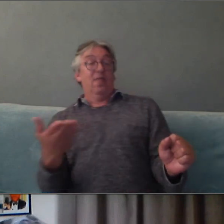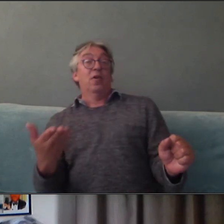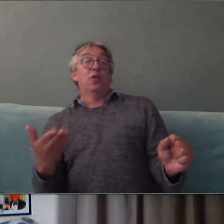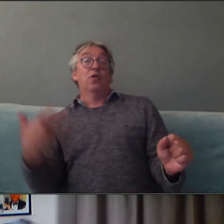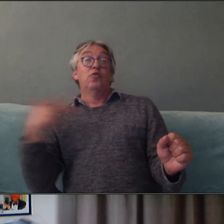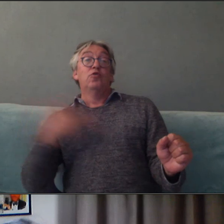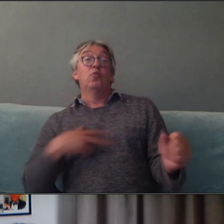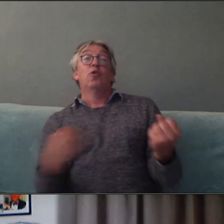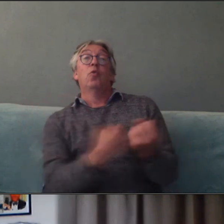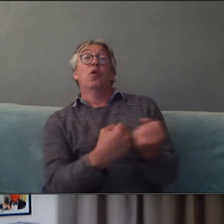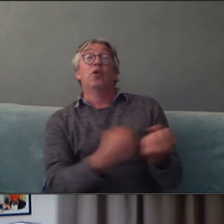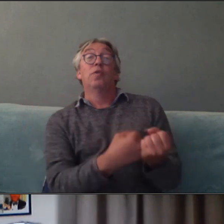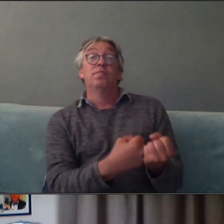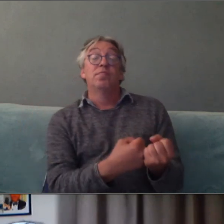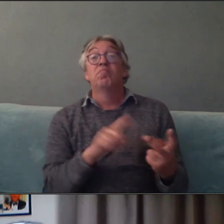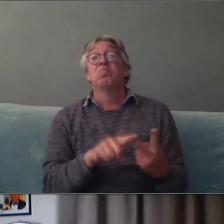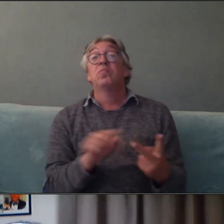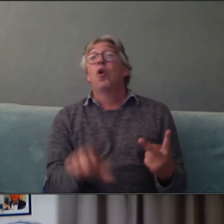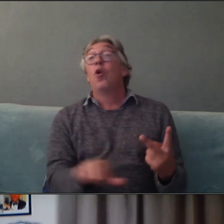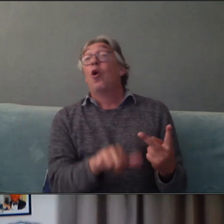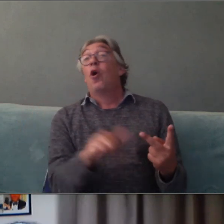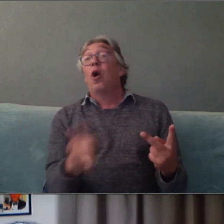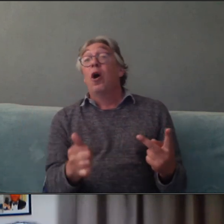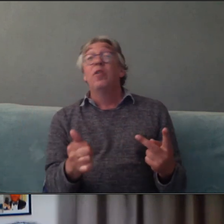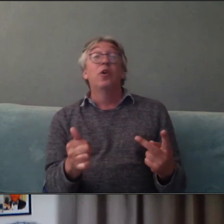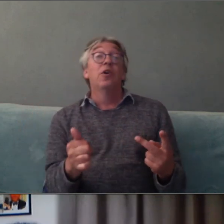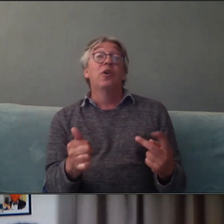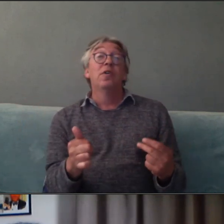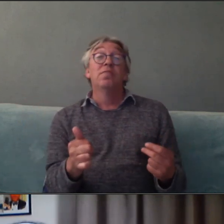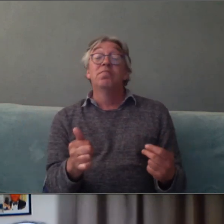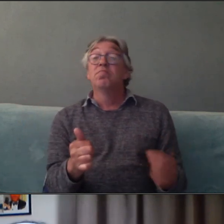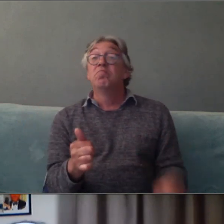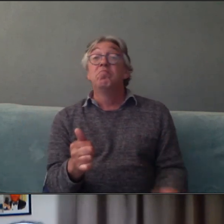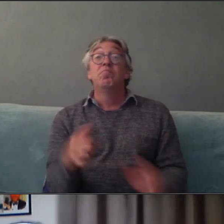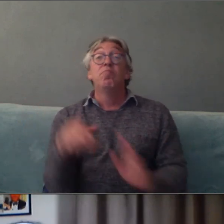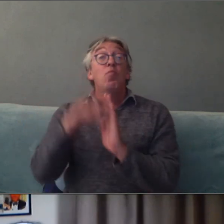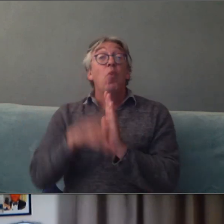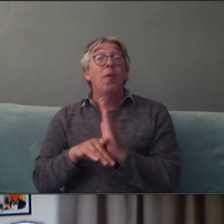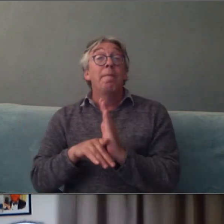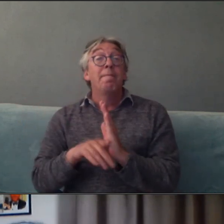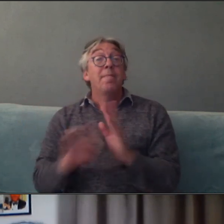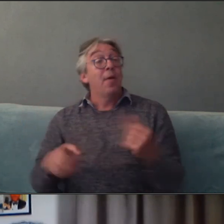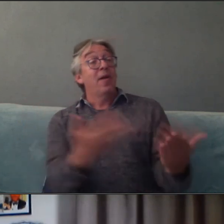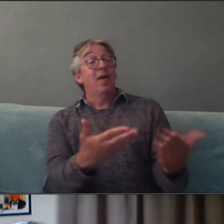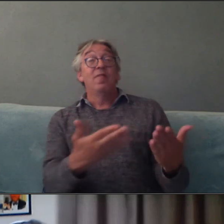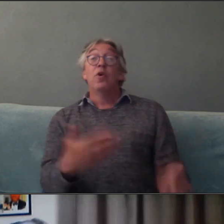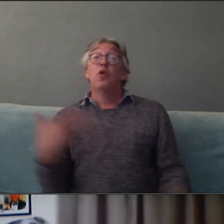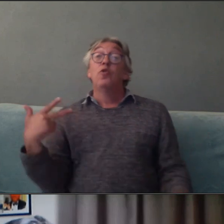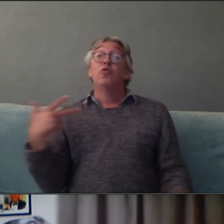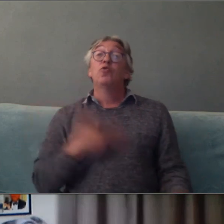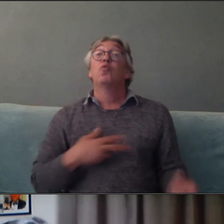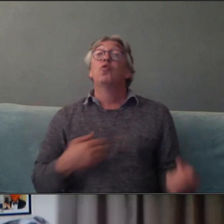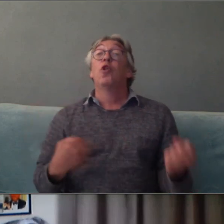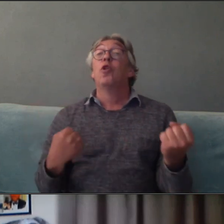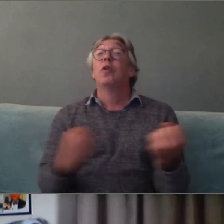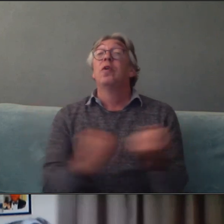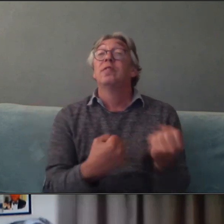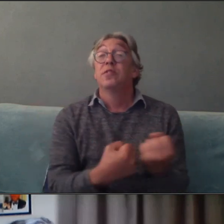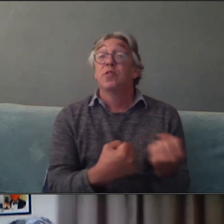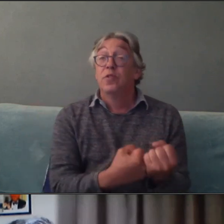to persons who require them in whatever area of their life. We have created